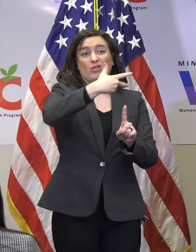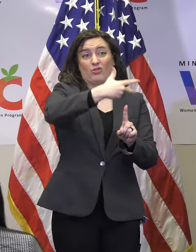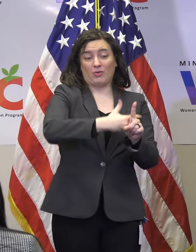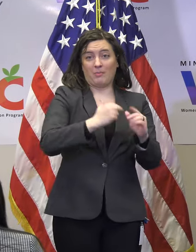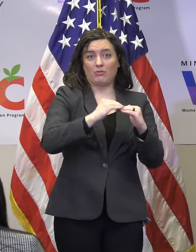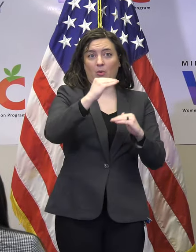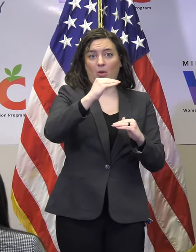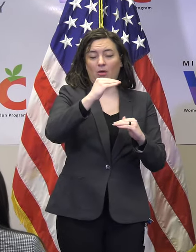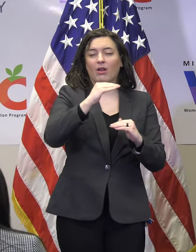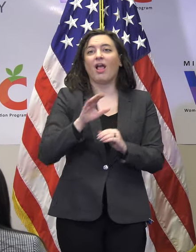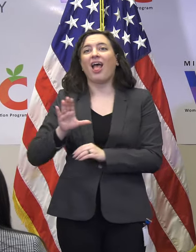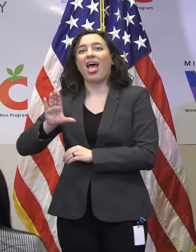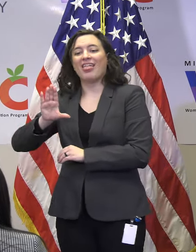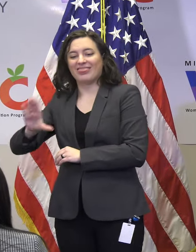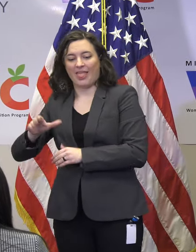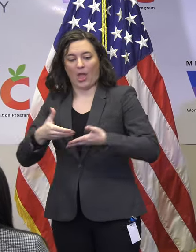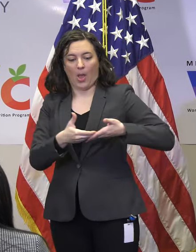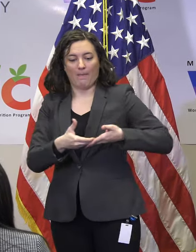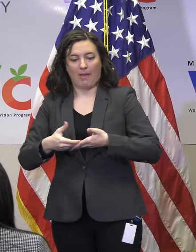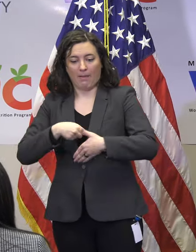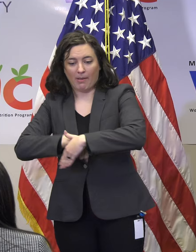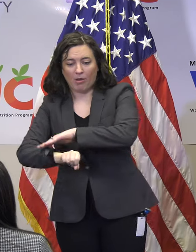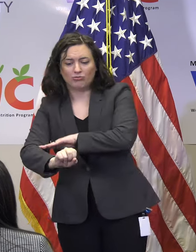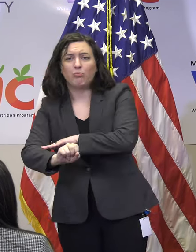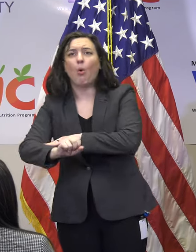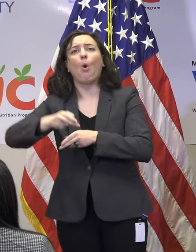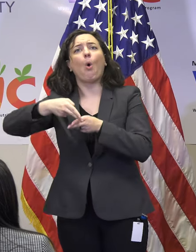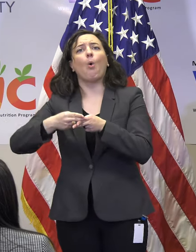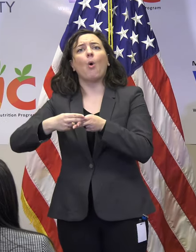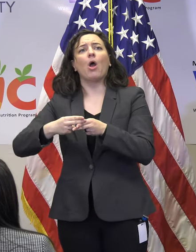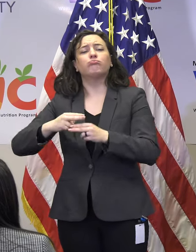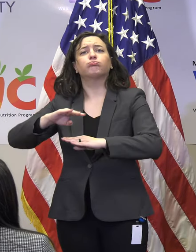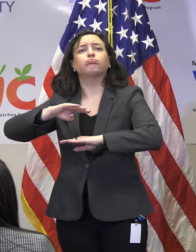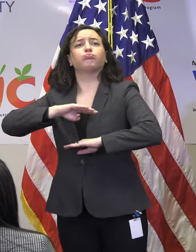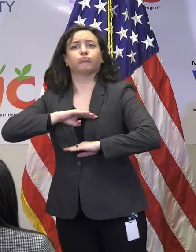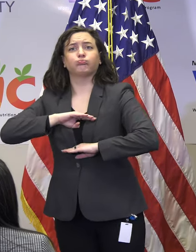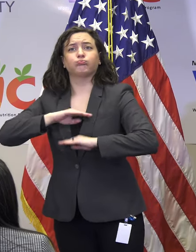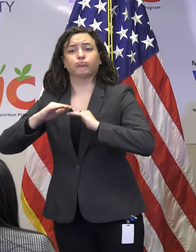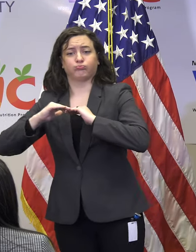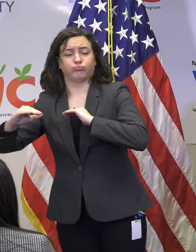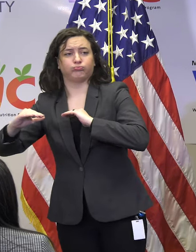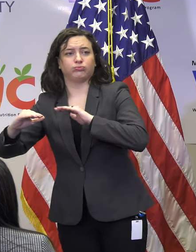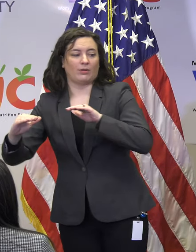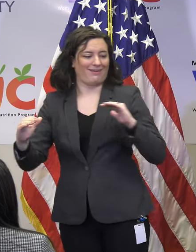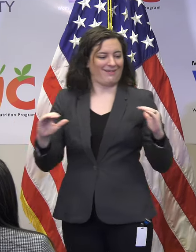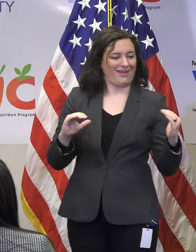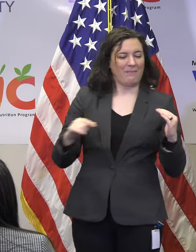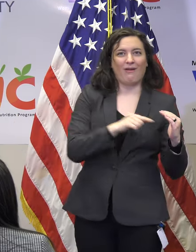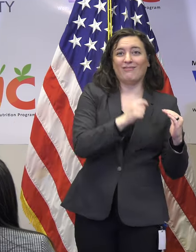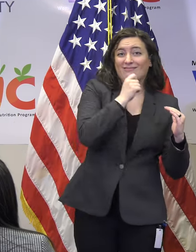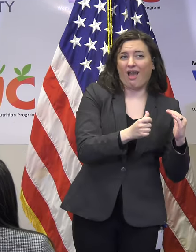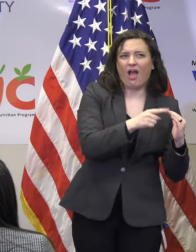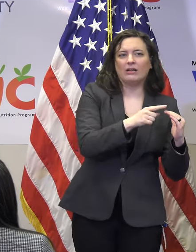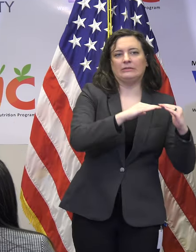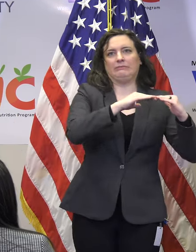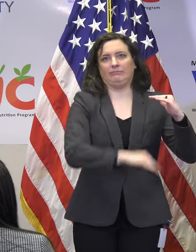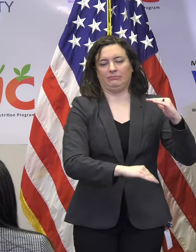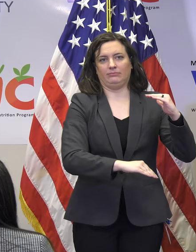weight compared to those not on WIC, with the average medical expense for low birth weight in infants being more than